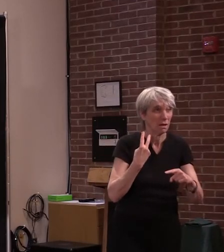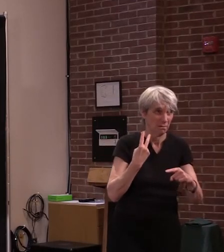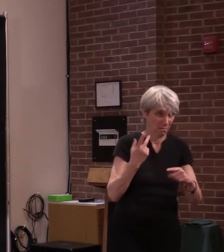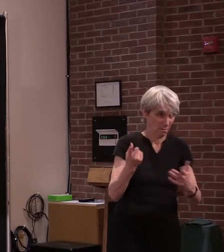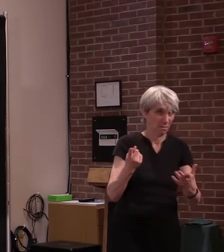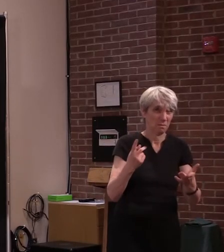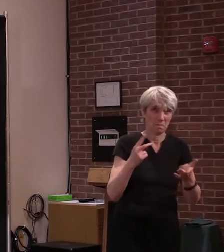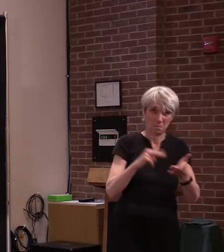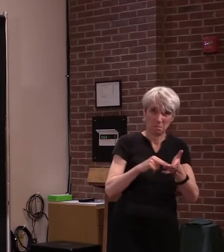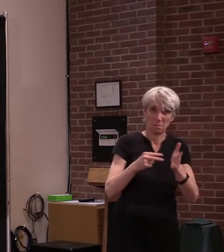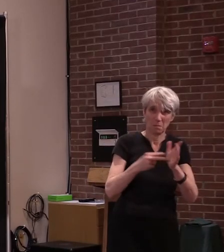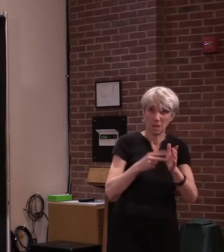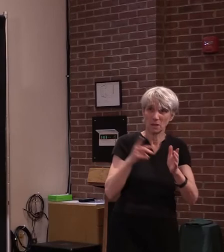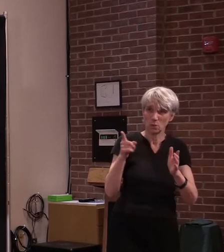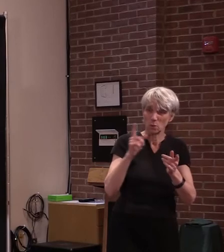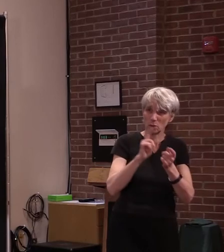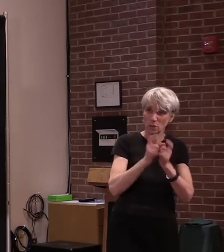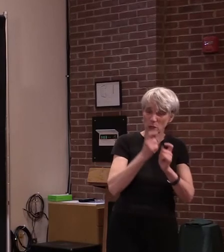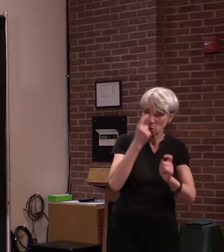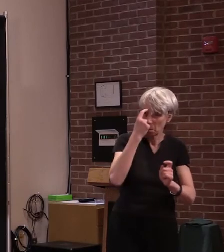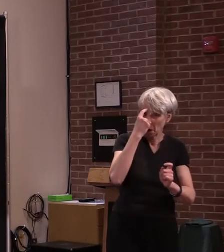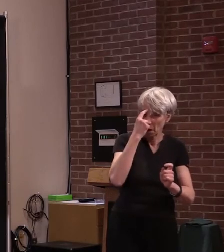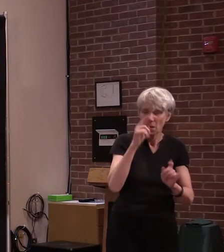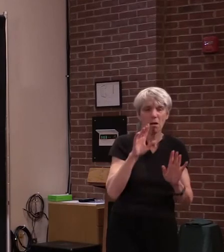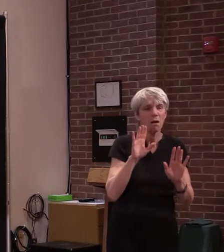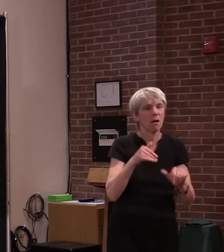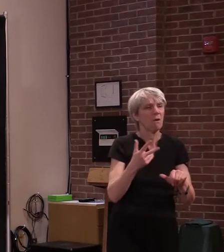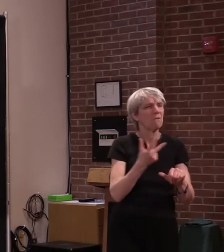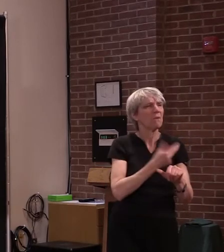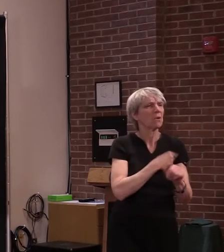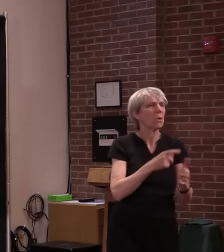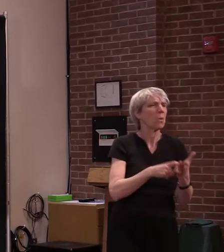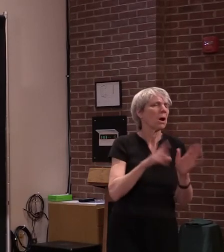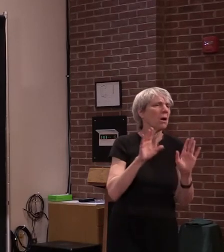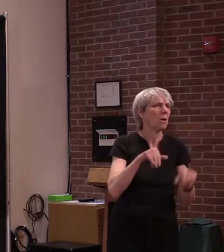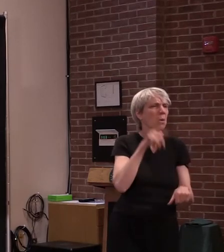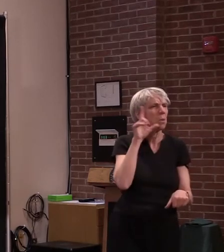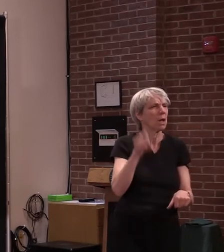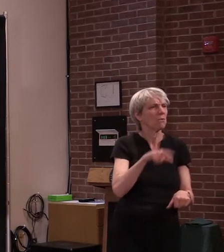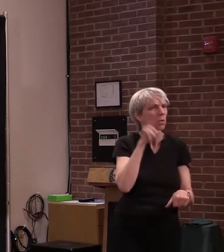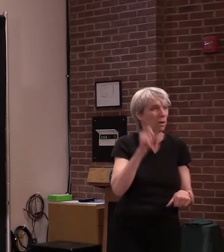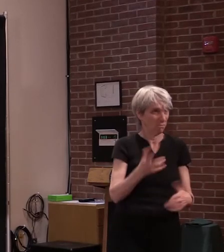whether you reconsider your feeling that we don't need any vaccine mandate?